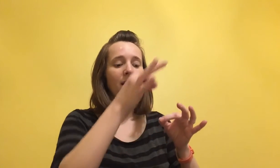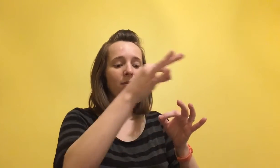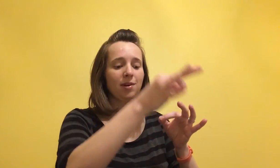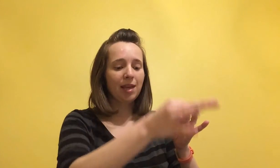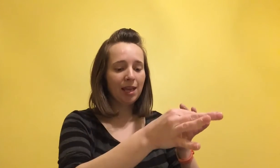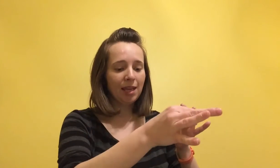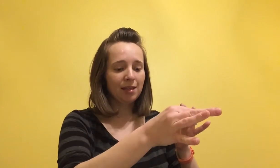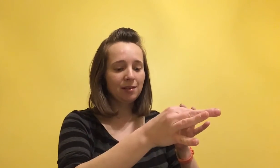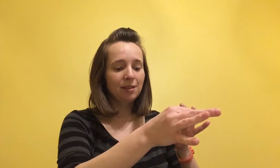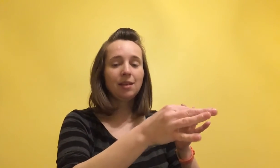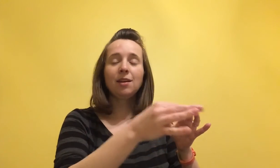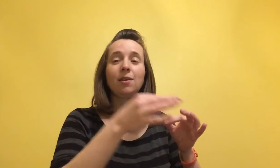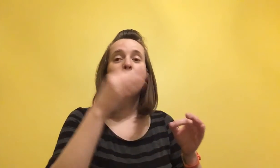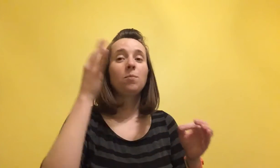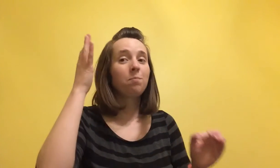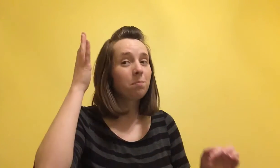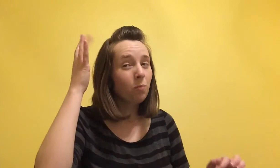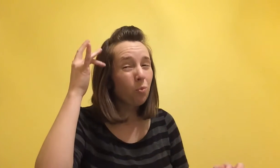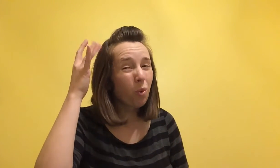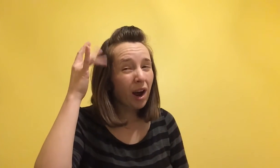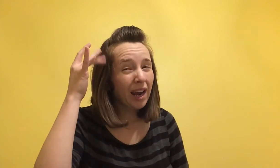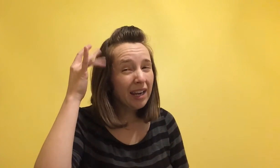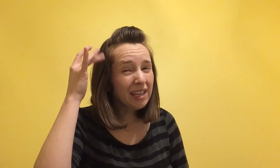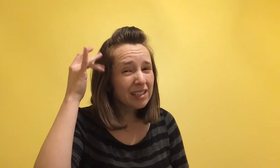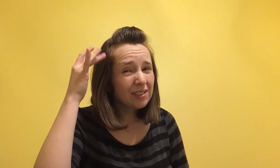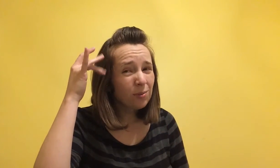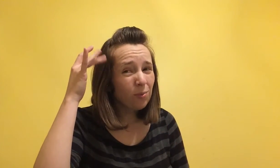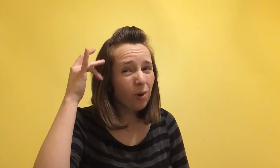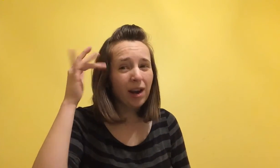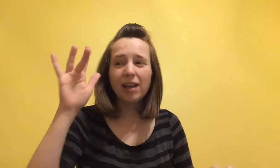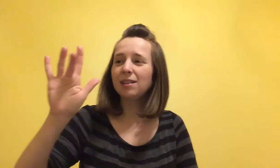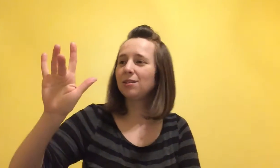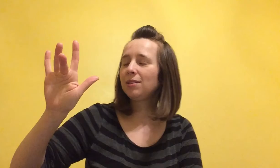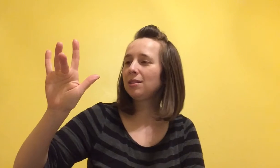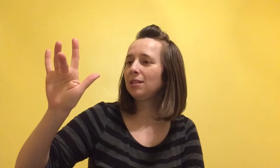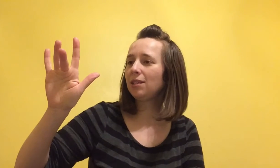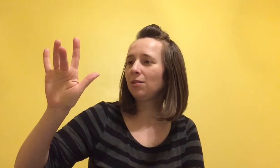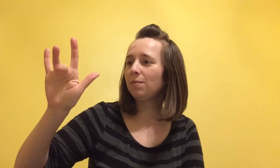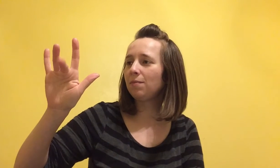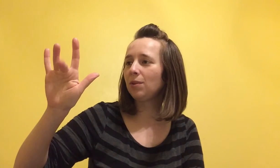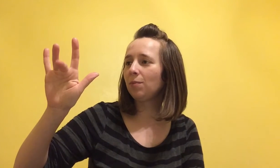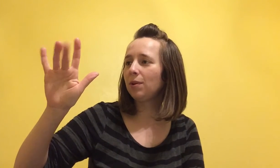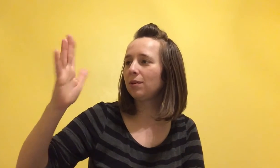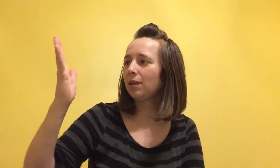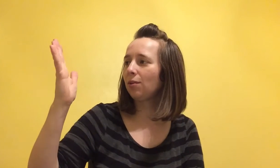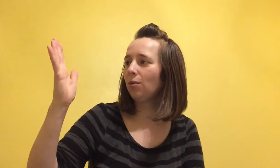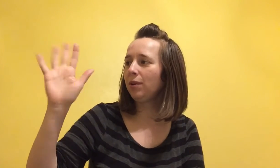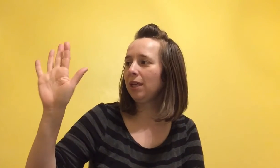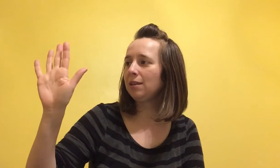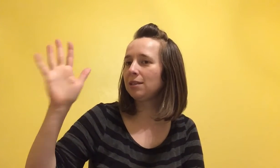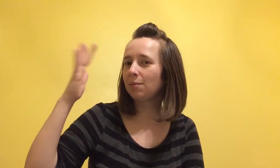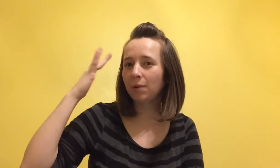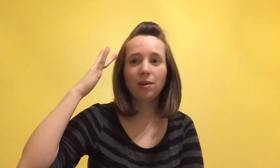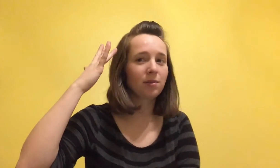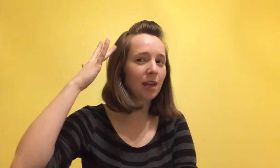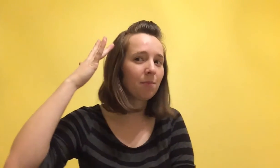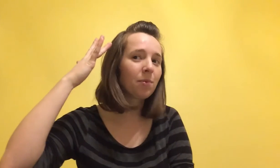hour ahead. Why? Why? So this is like your whole hand is up by your temple,